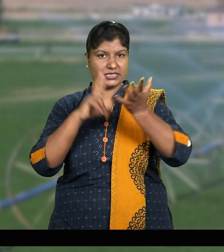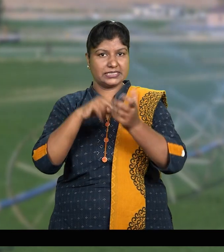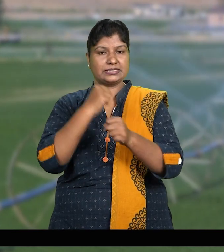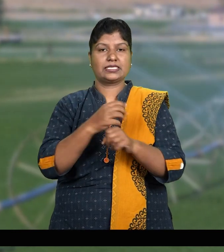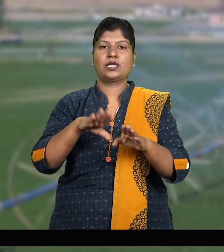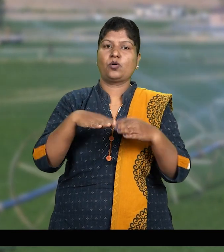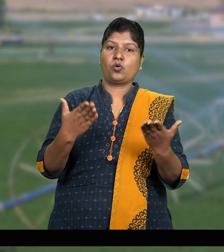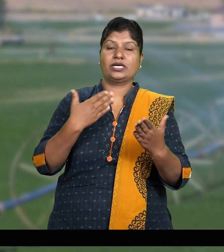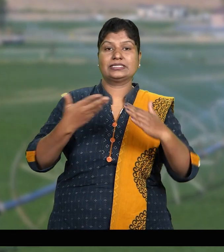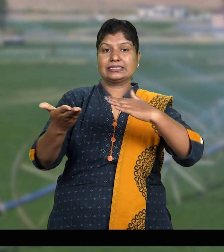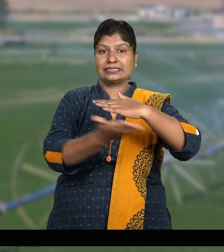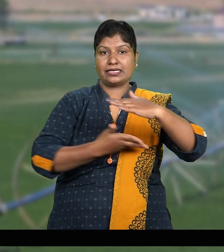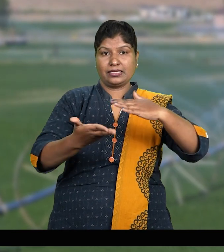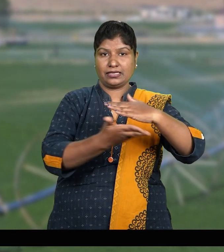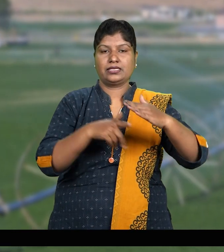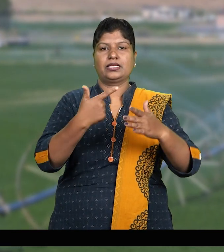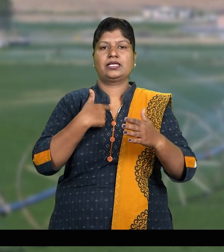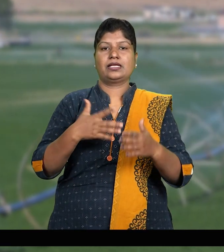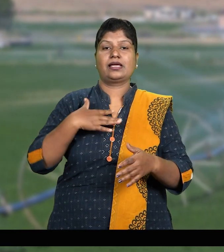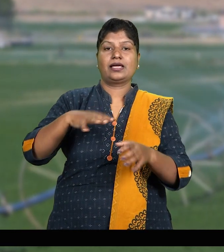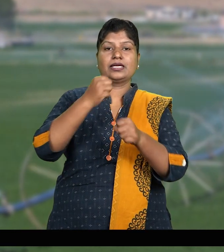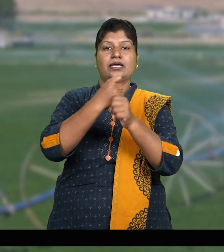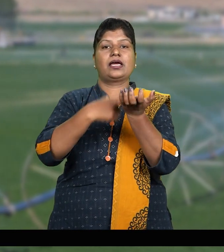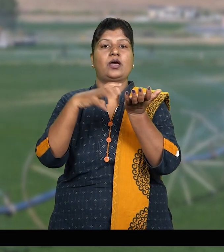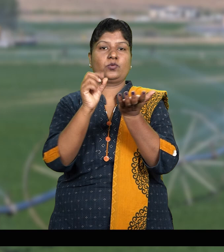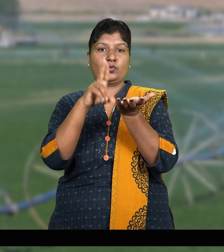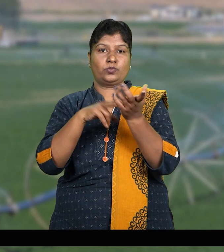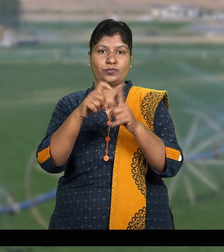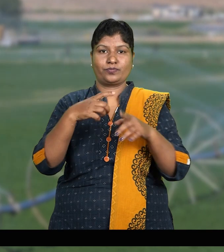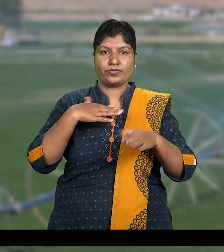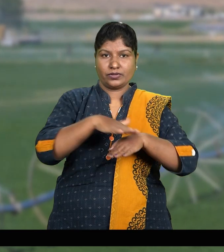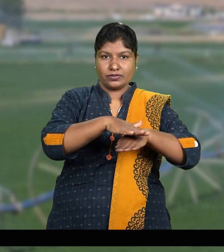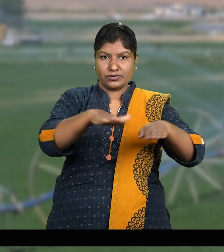or cutting them close to the ground from time to time.